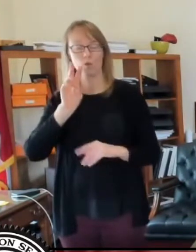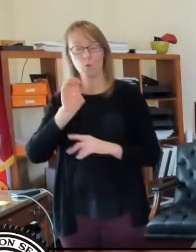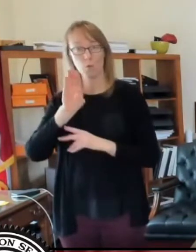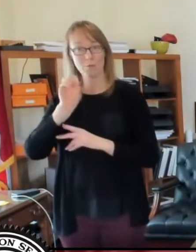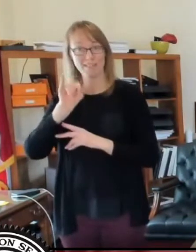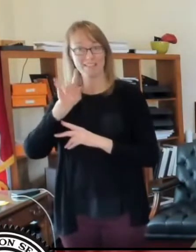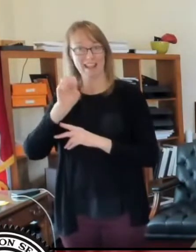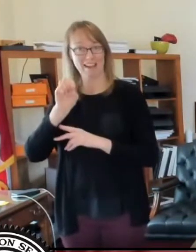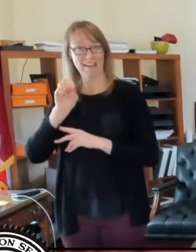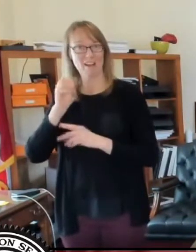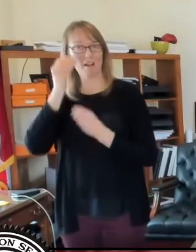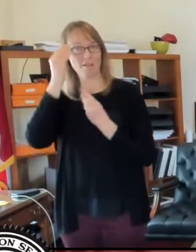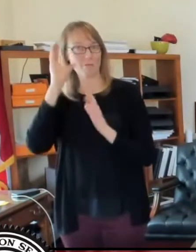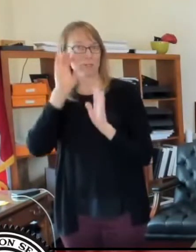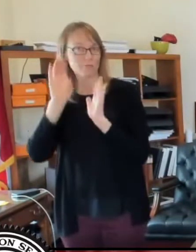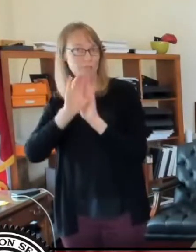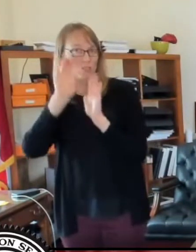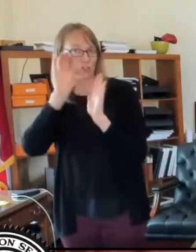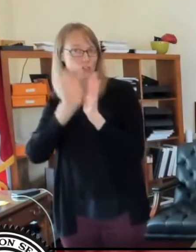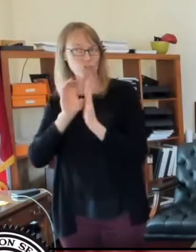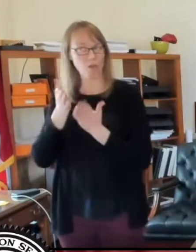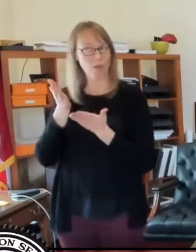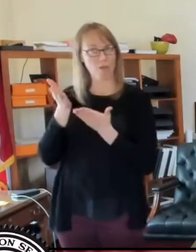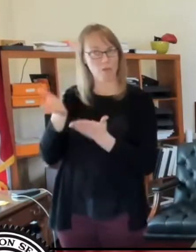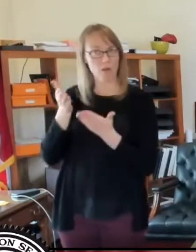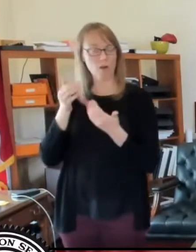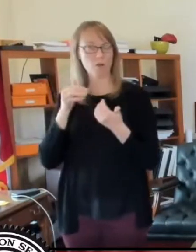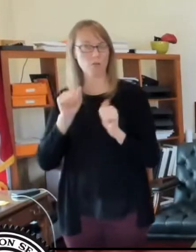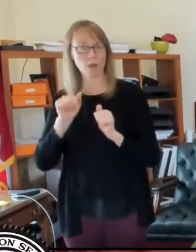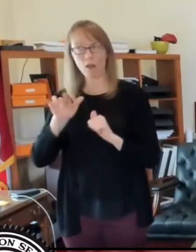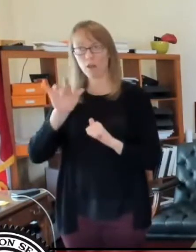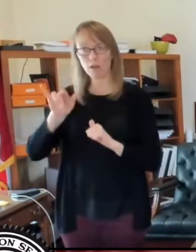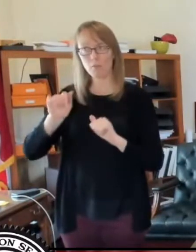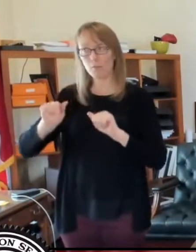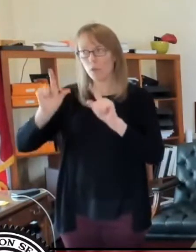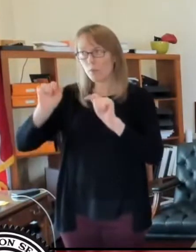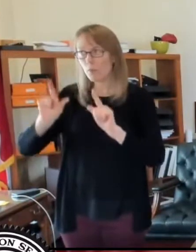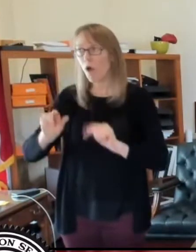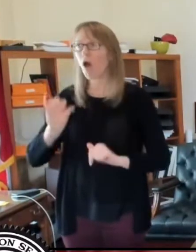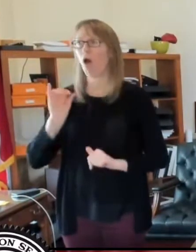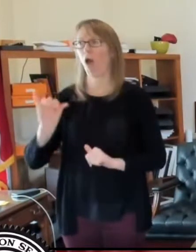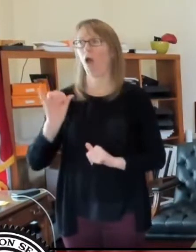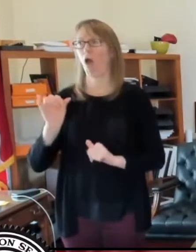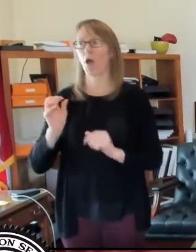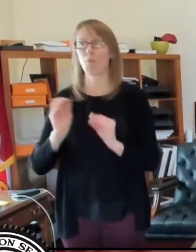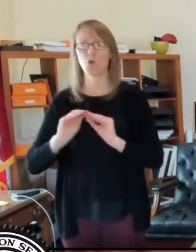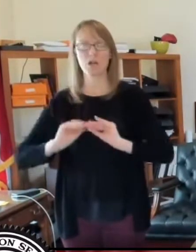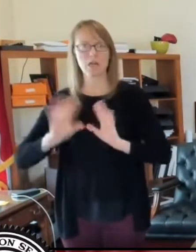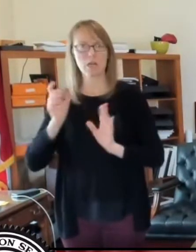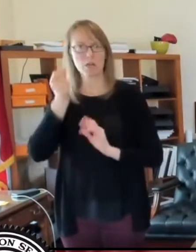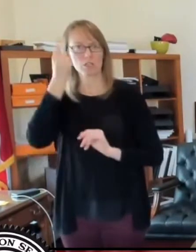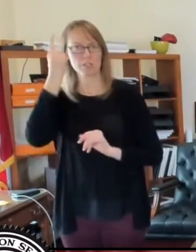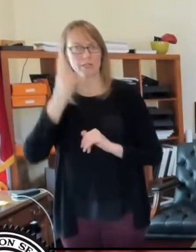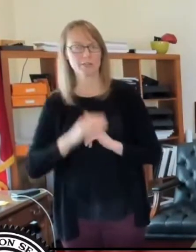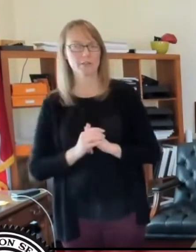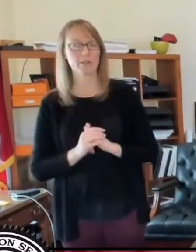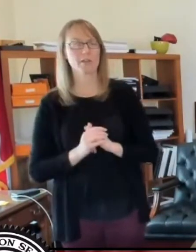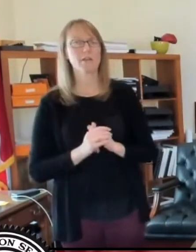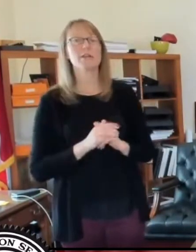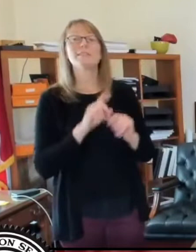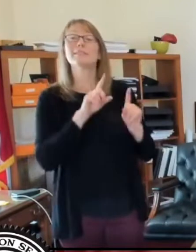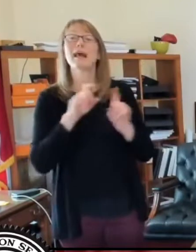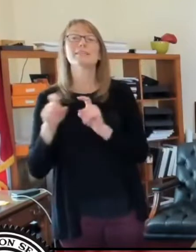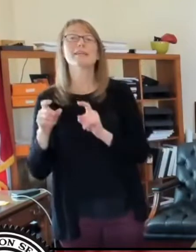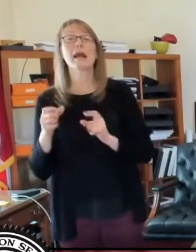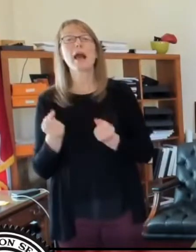different way. I think a better way to help us all understand what's going on. We're running a positivity rate on testing right